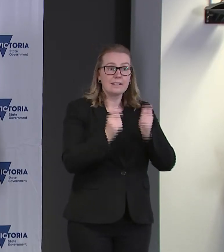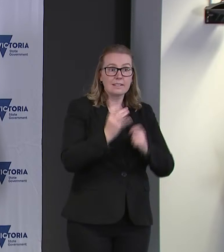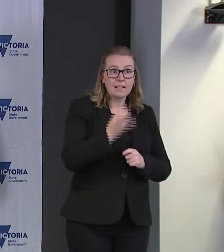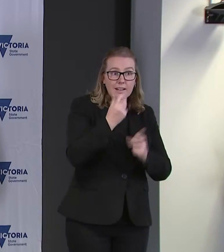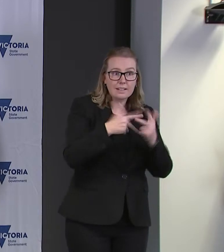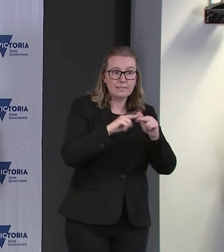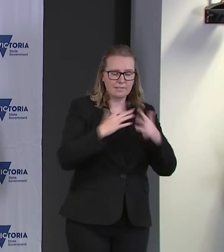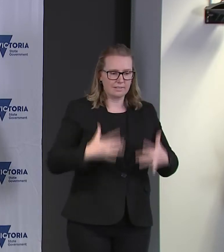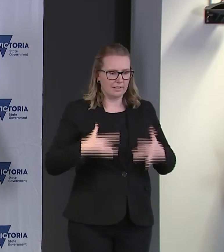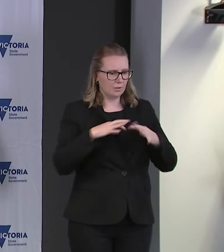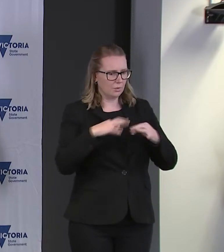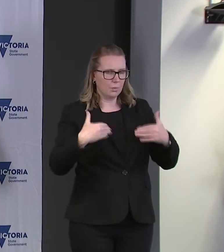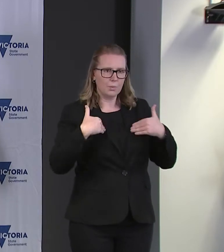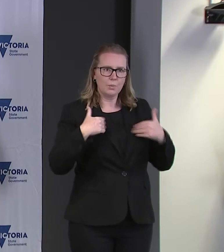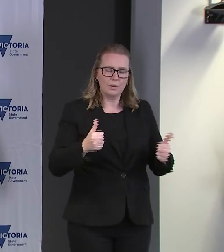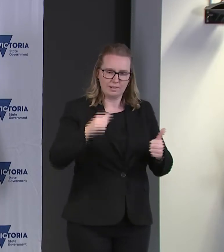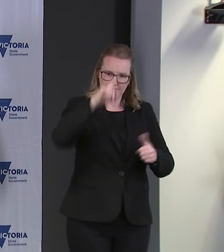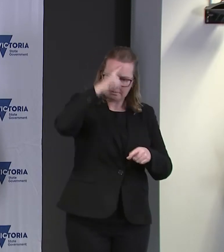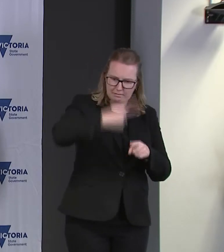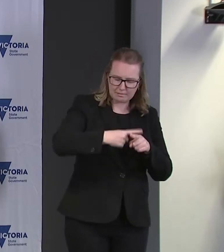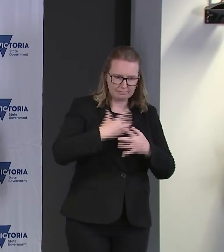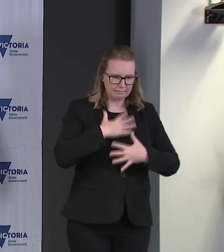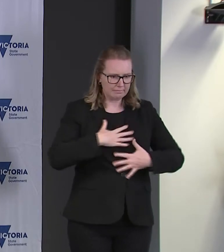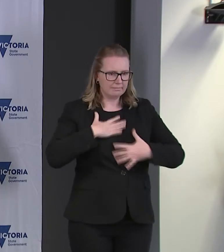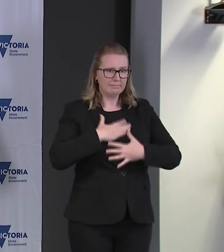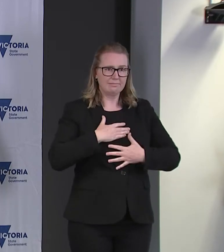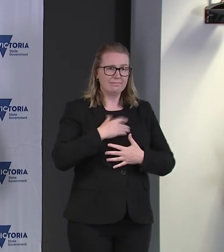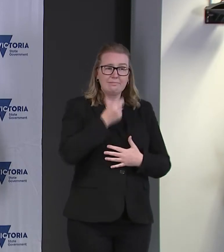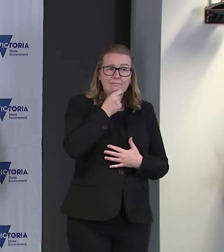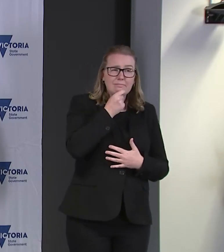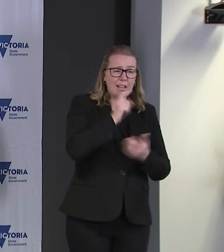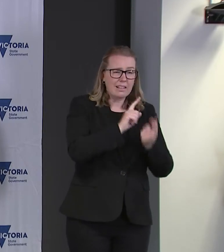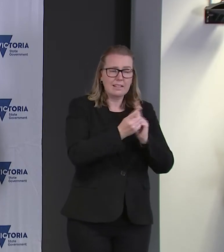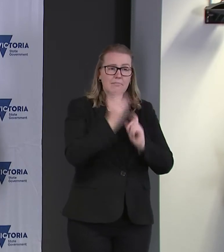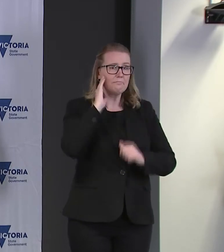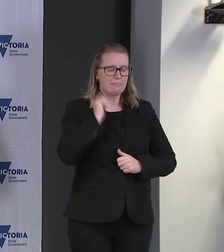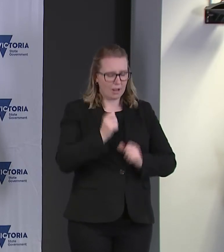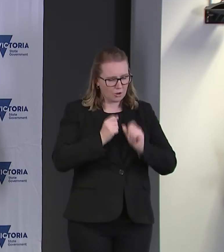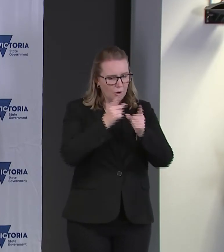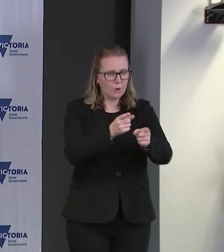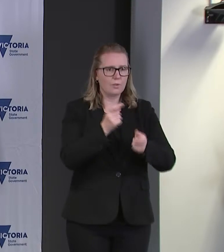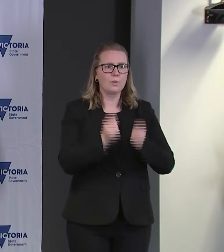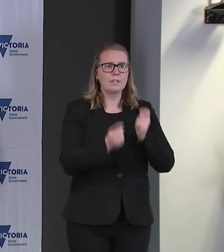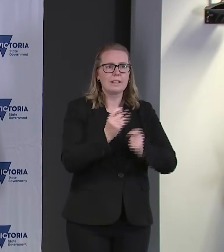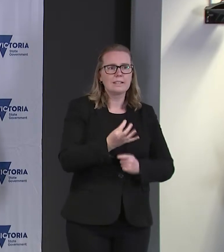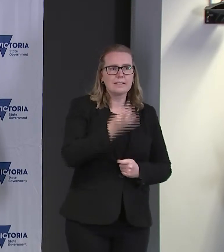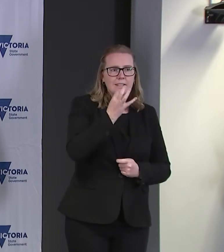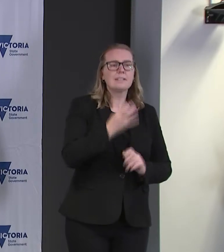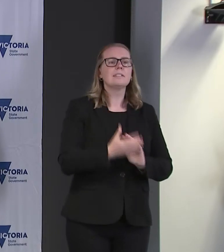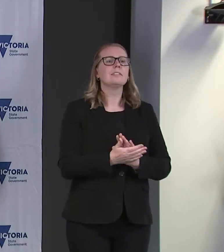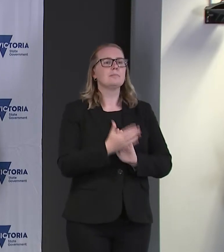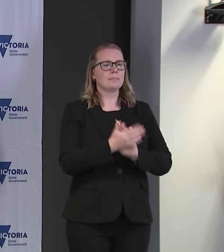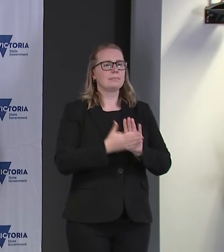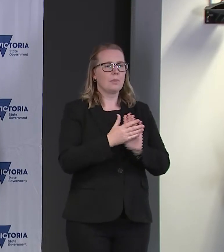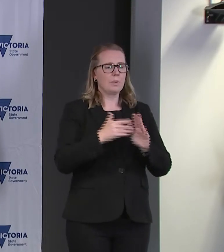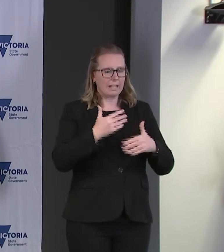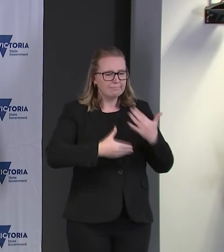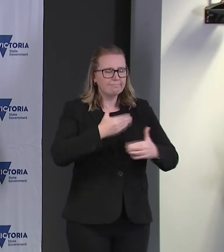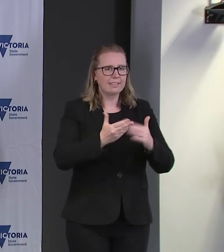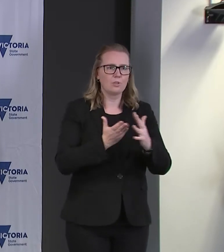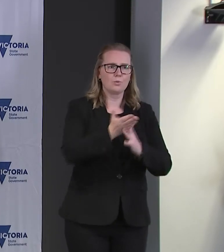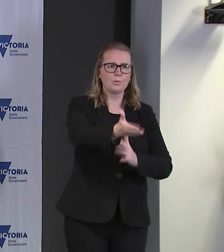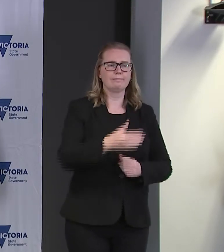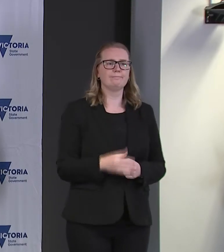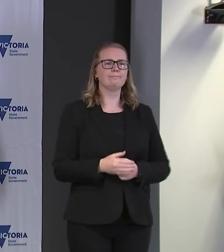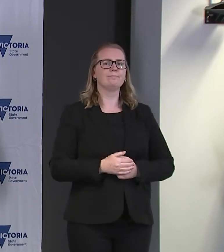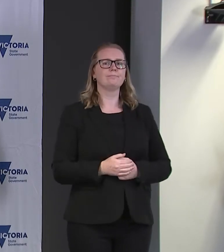the slightest symptoms, and getting vaccinated to give us that ticket out of this pandemic. I